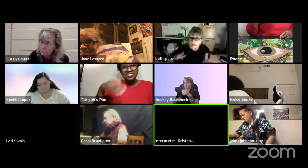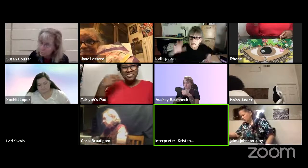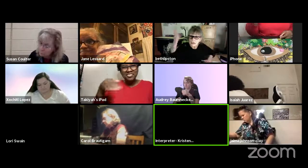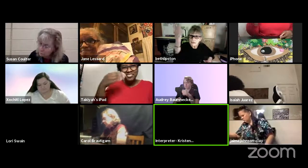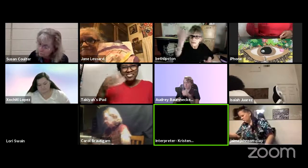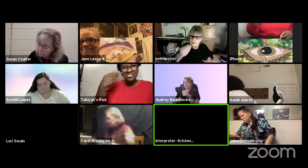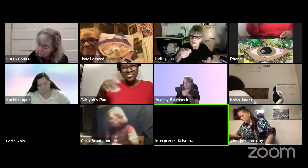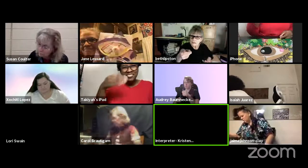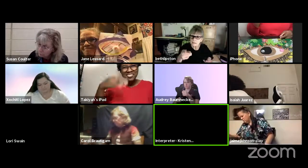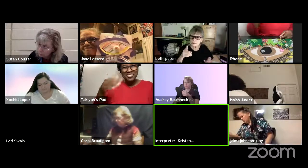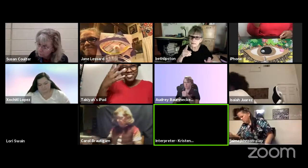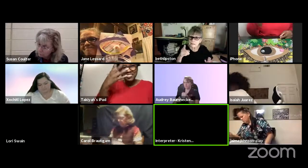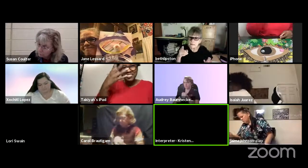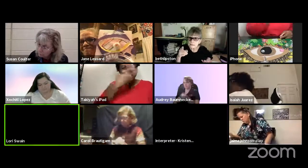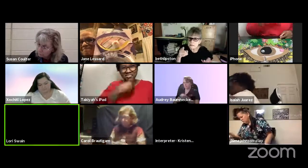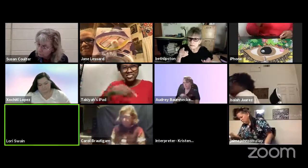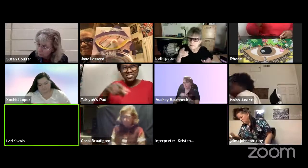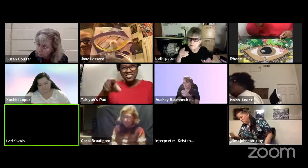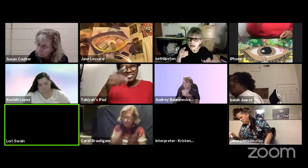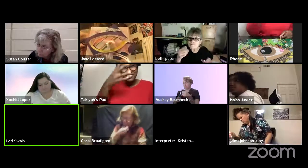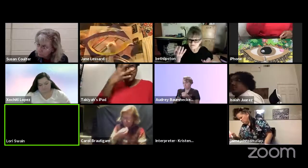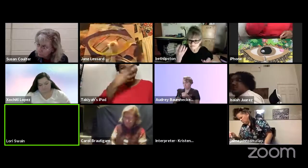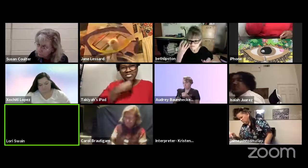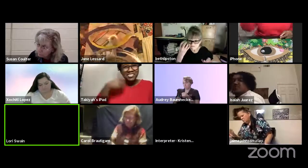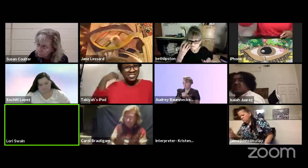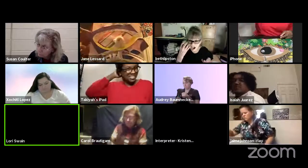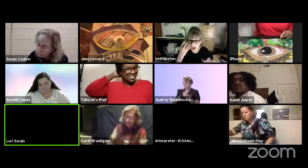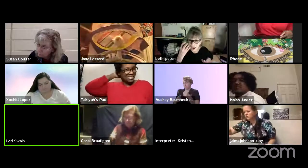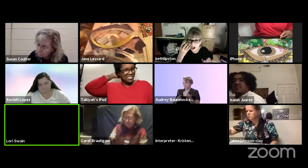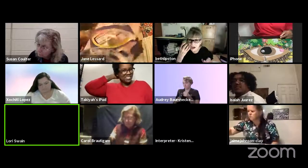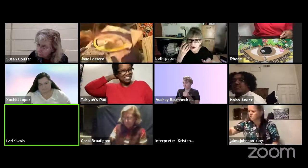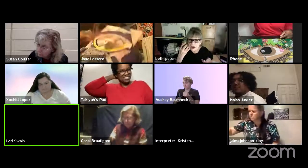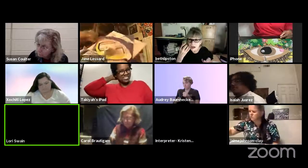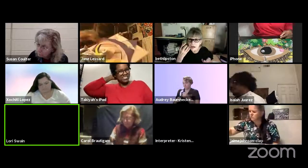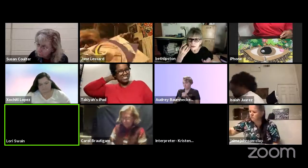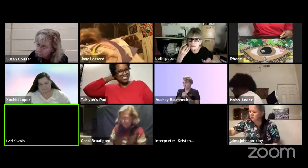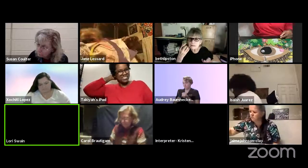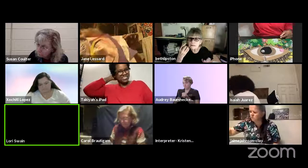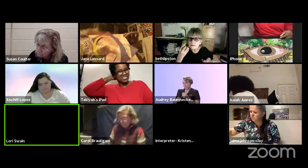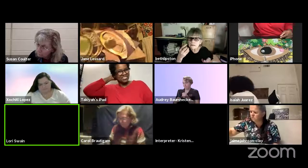Wow. Look at you. Wow, that's beautiful, Beth saying.